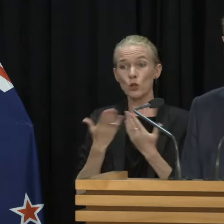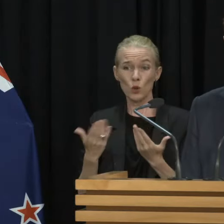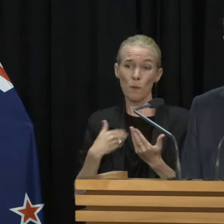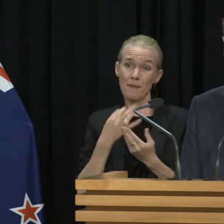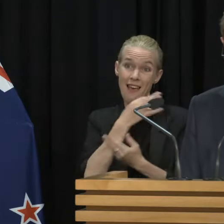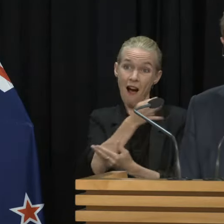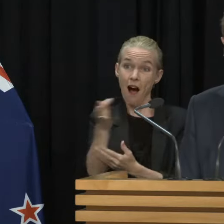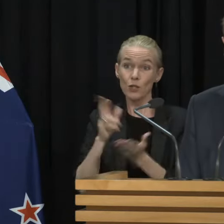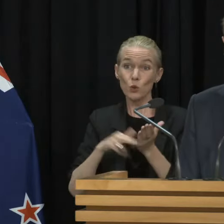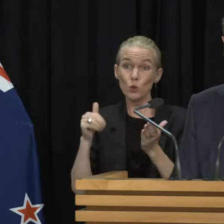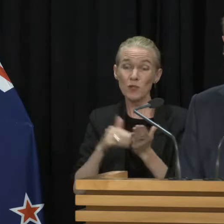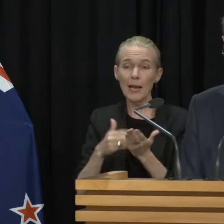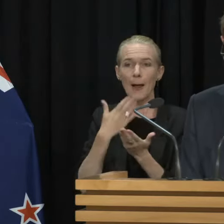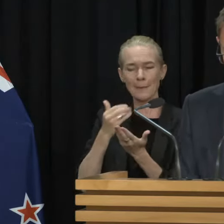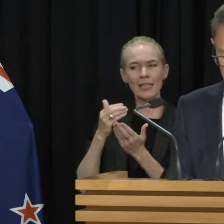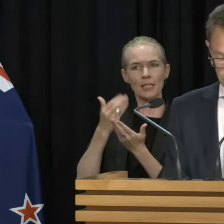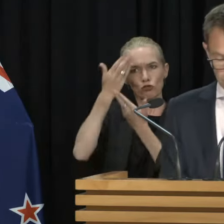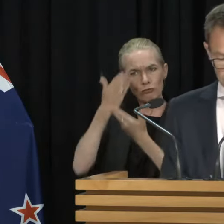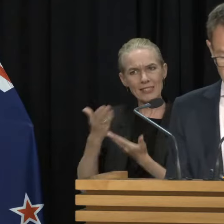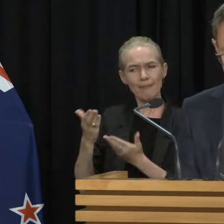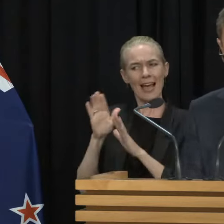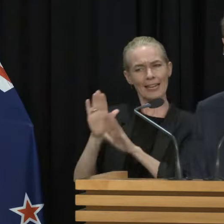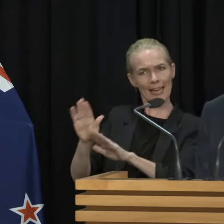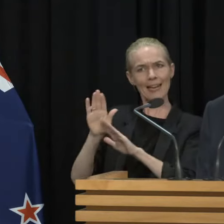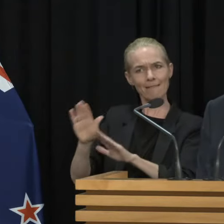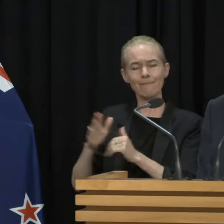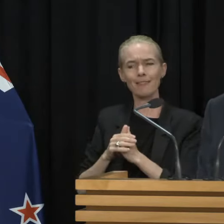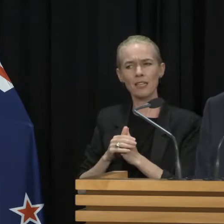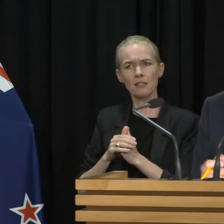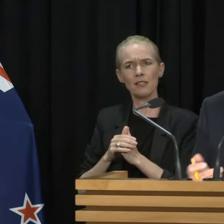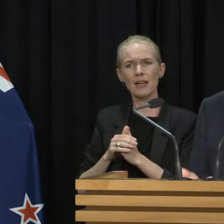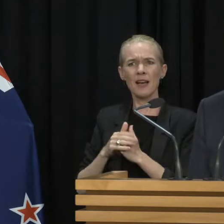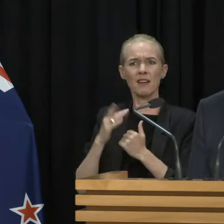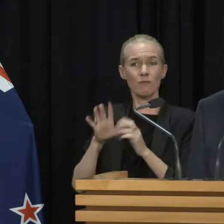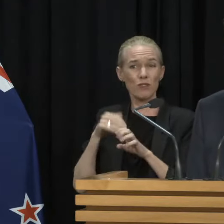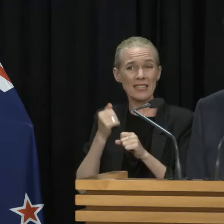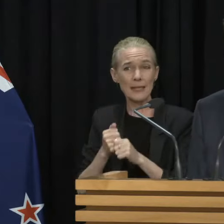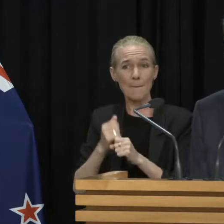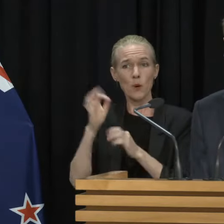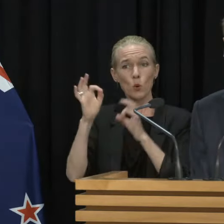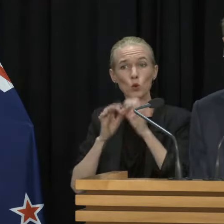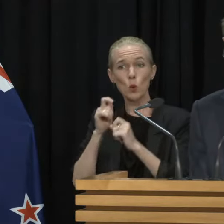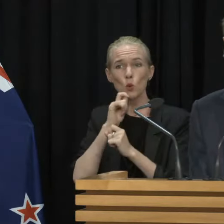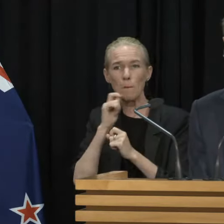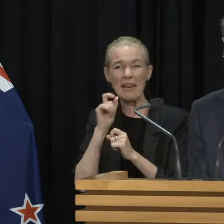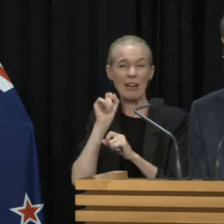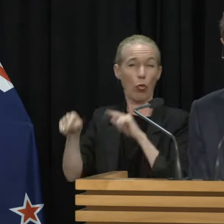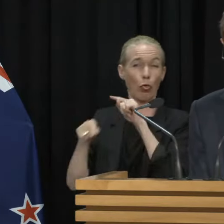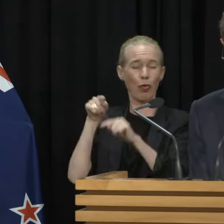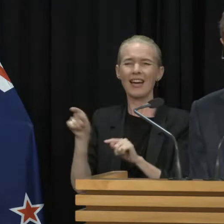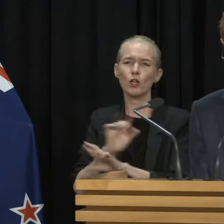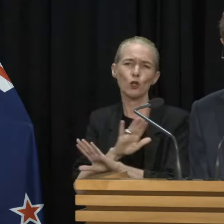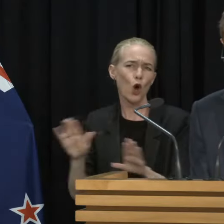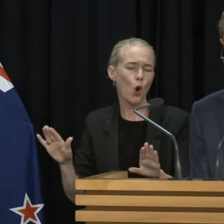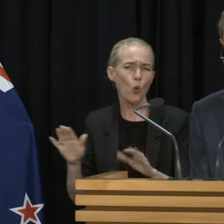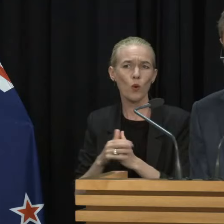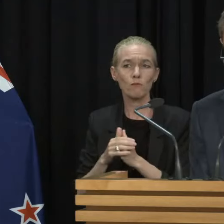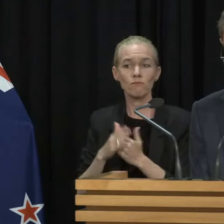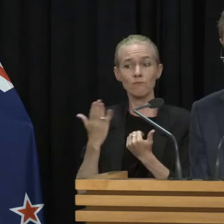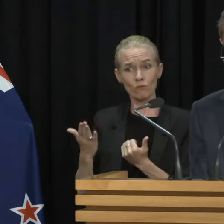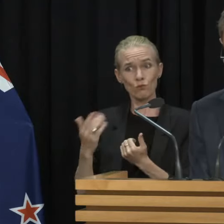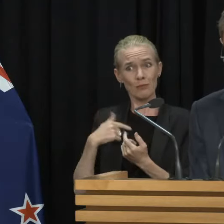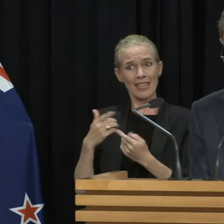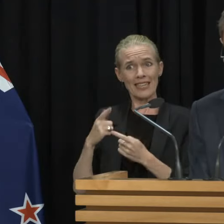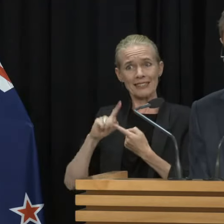a little bit of space, be kind, and particularly on social media. This is the early phase of the investigation into